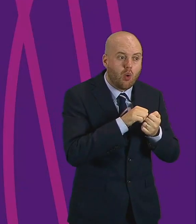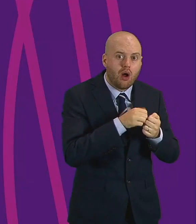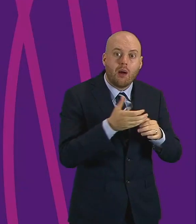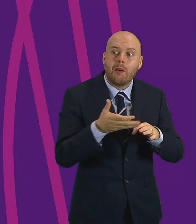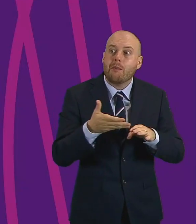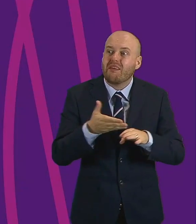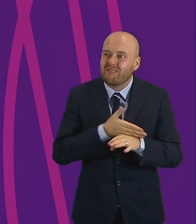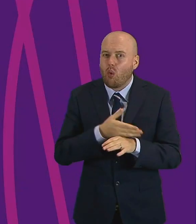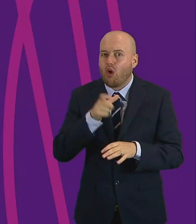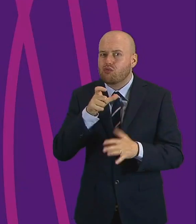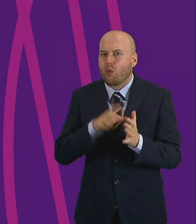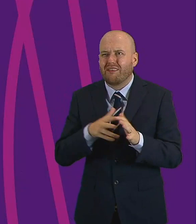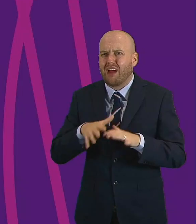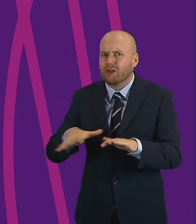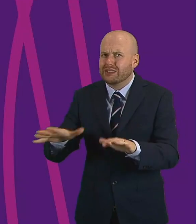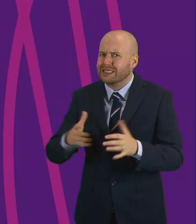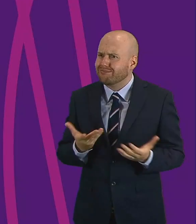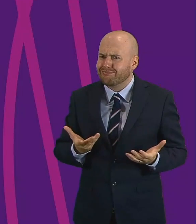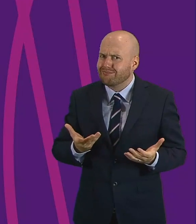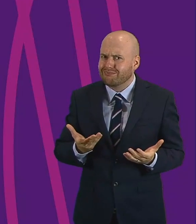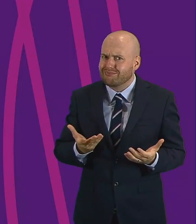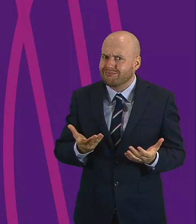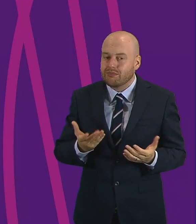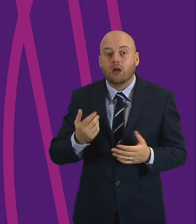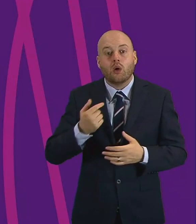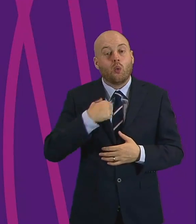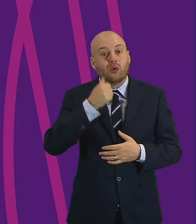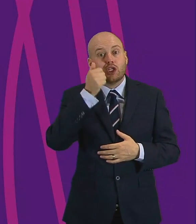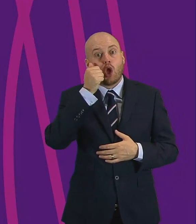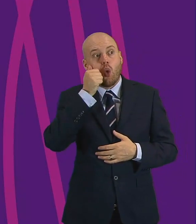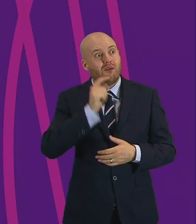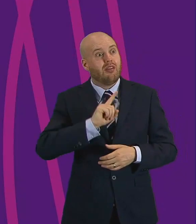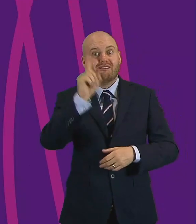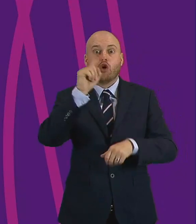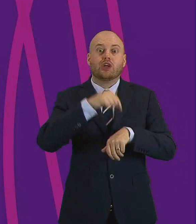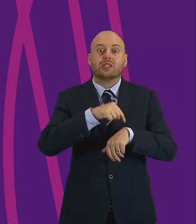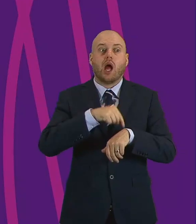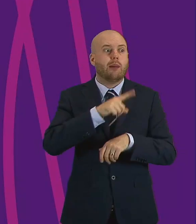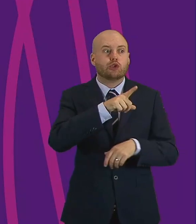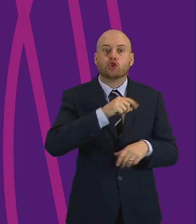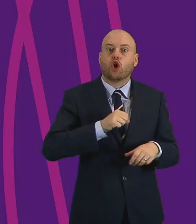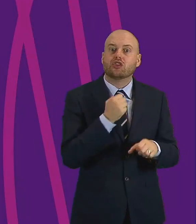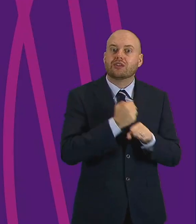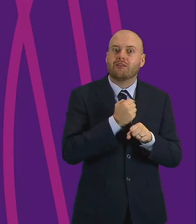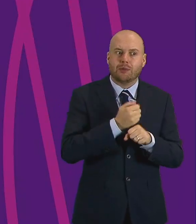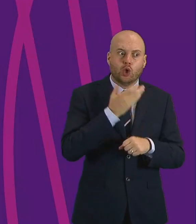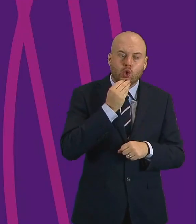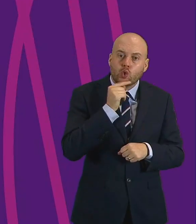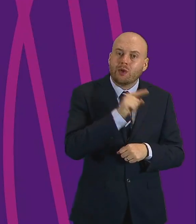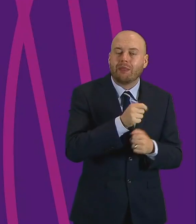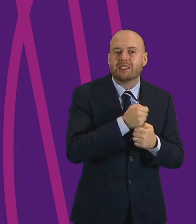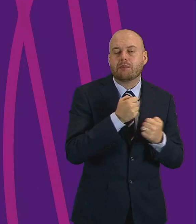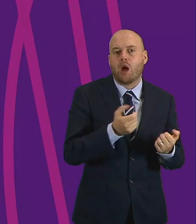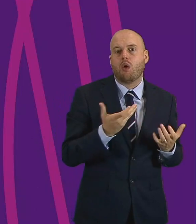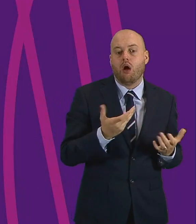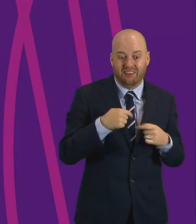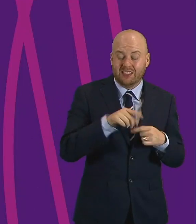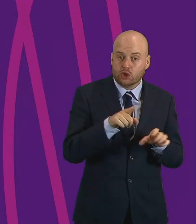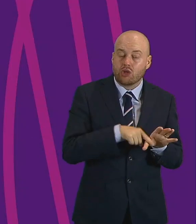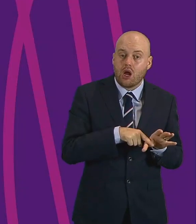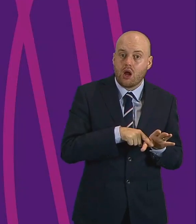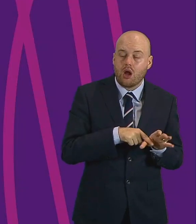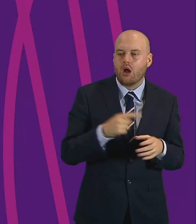We know for the first time the Scottish government has used its resource borrowing powers this year. We know that since 2015, the SNP government has borrowed